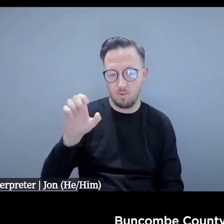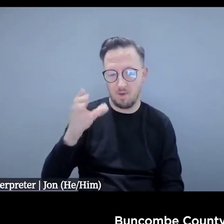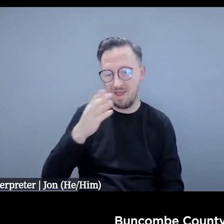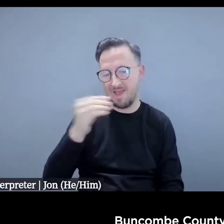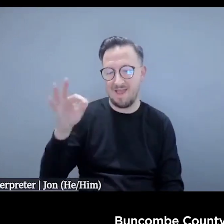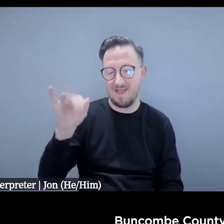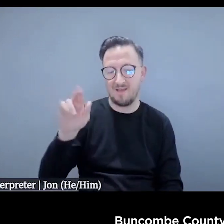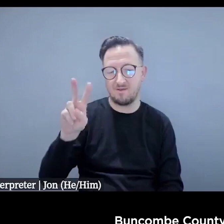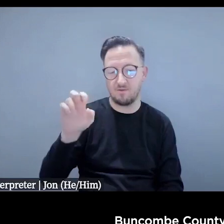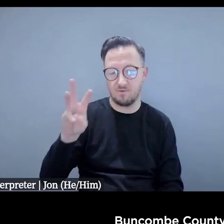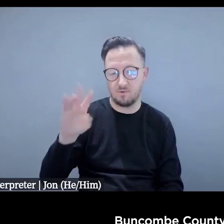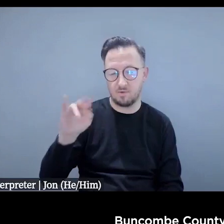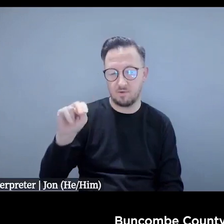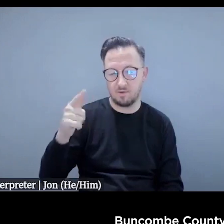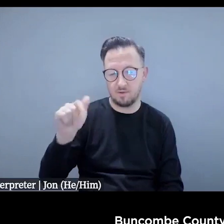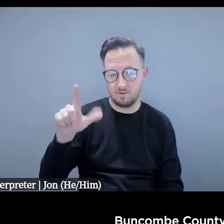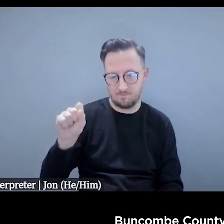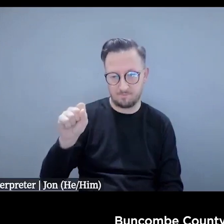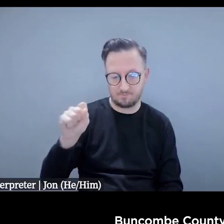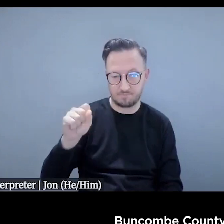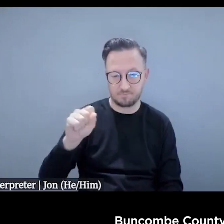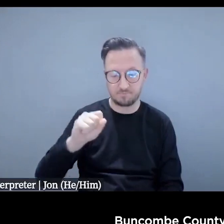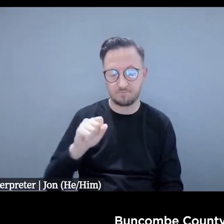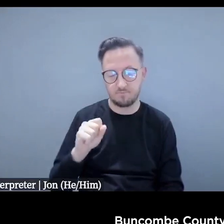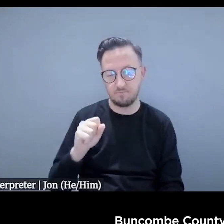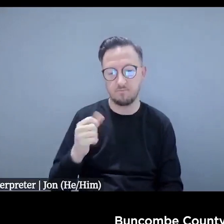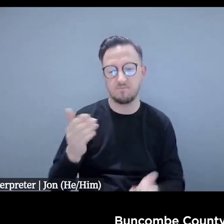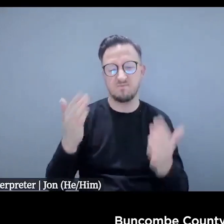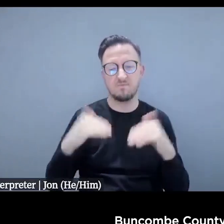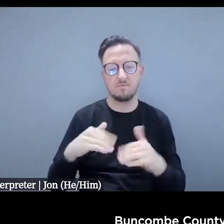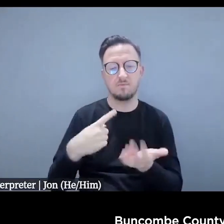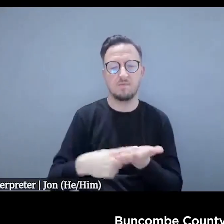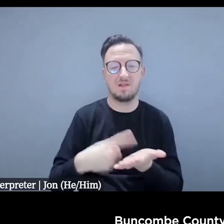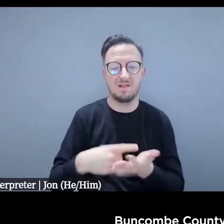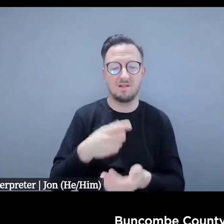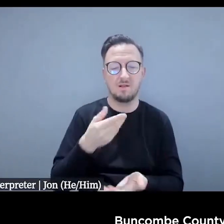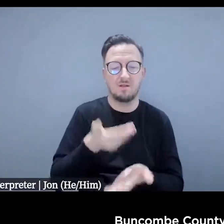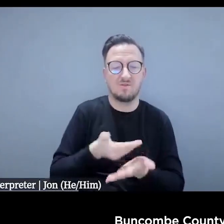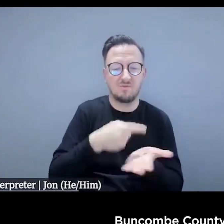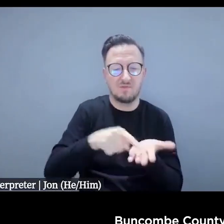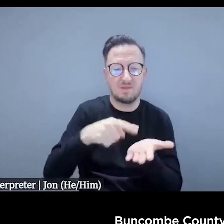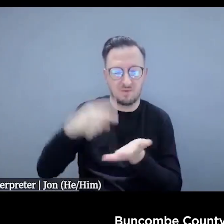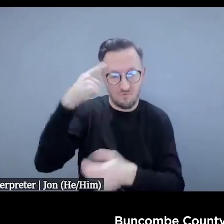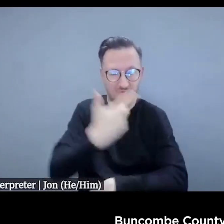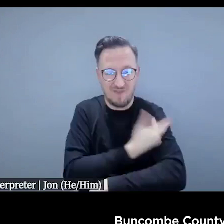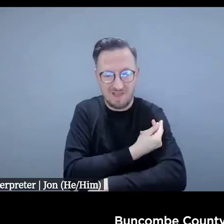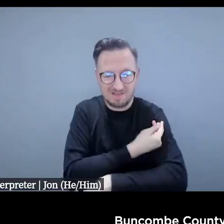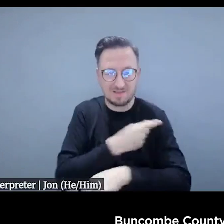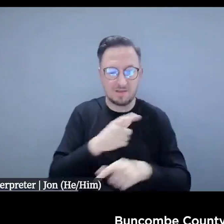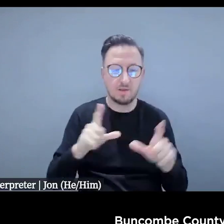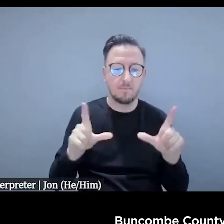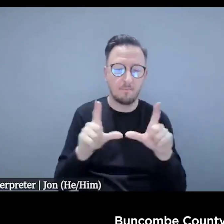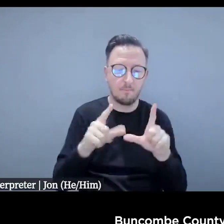Now we'll have an update on fees for vaccines, well permits, building permits, and more, which were waived after the